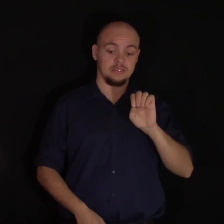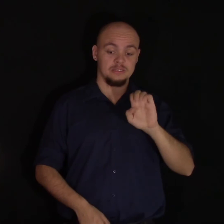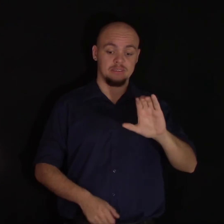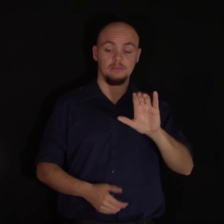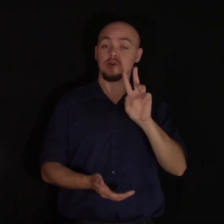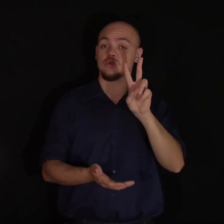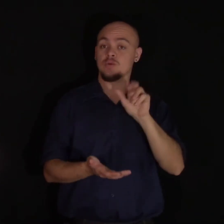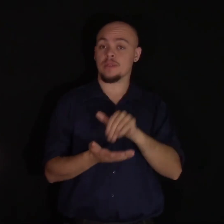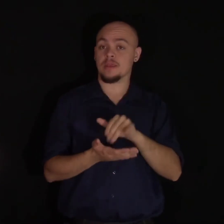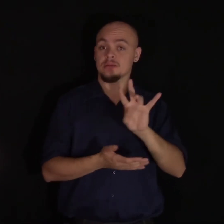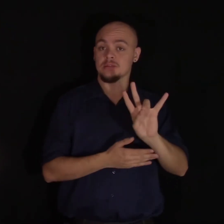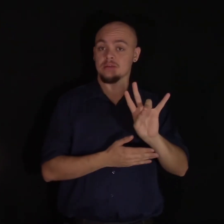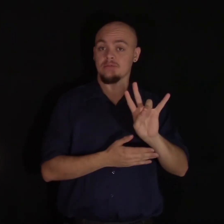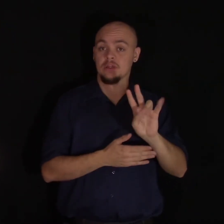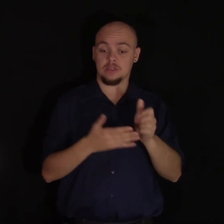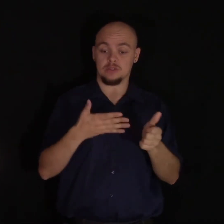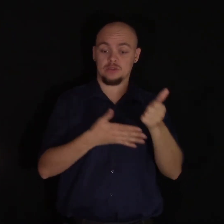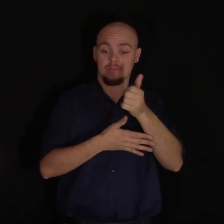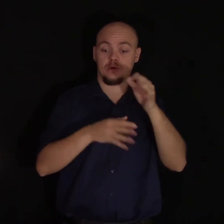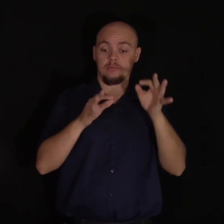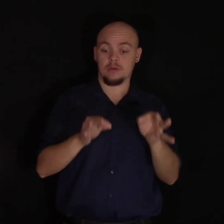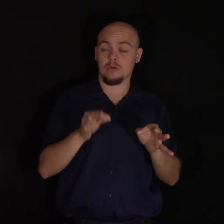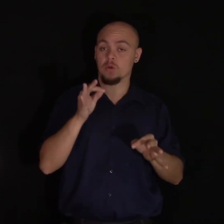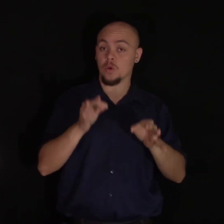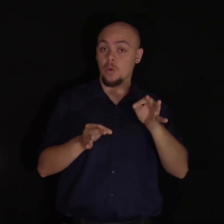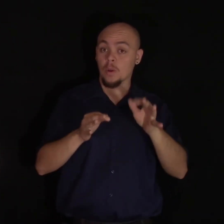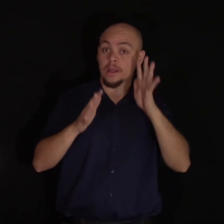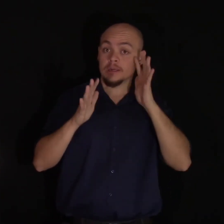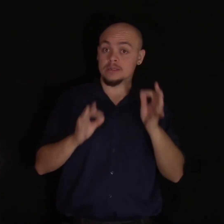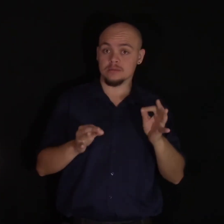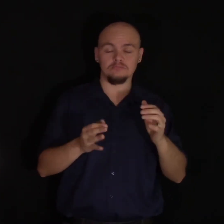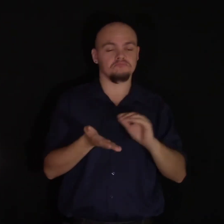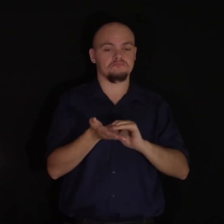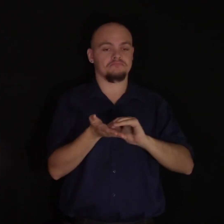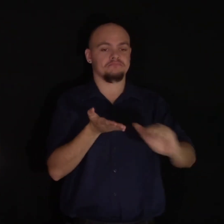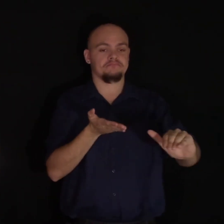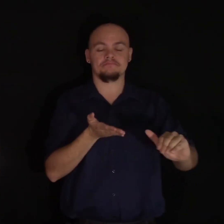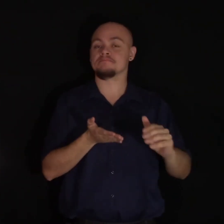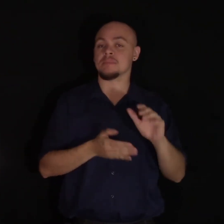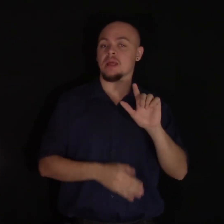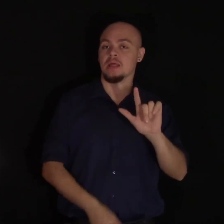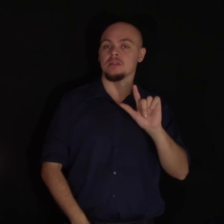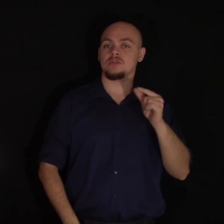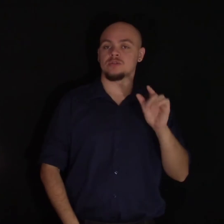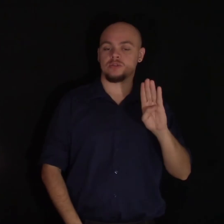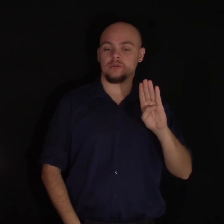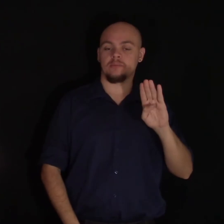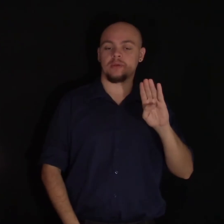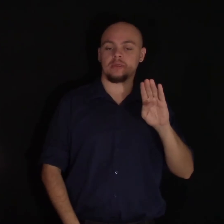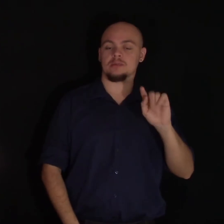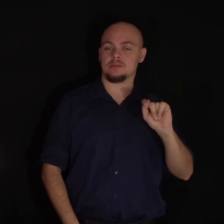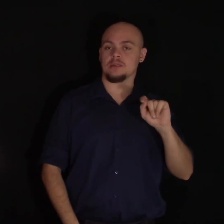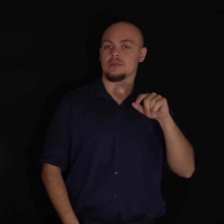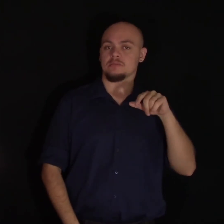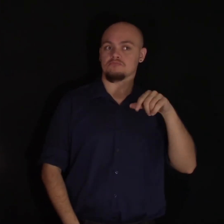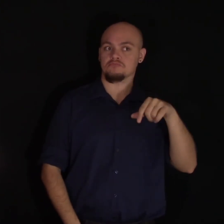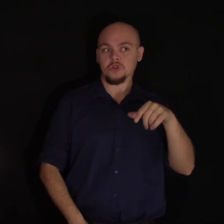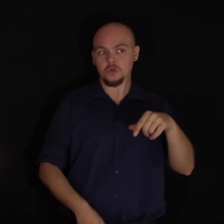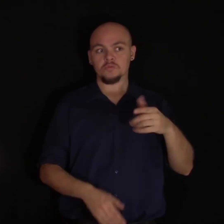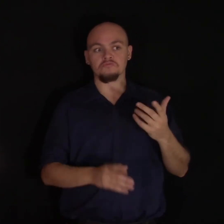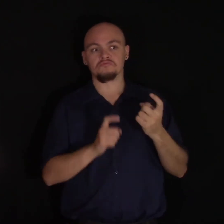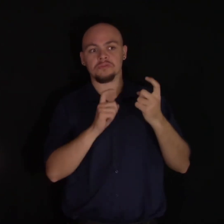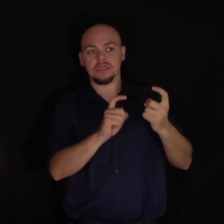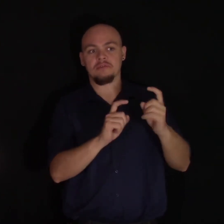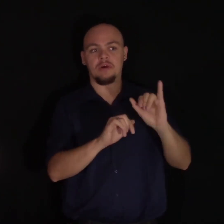the Supreme Court gave the decision for Nepal government to give a transgender identity card and same-sex